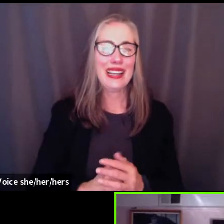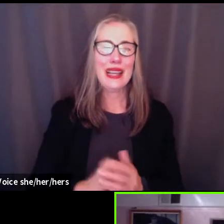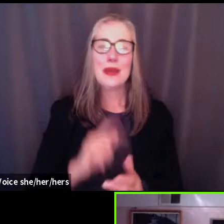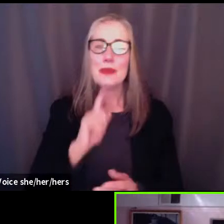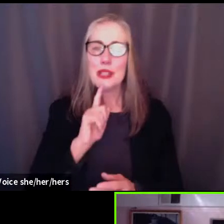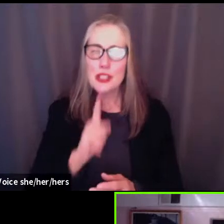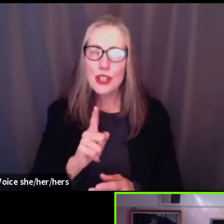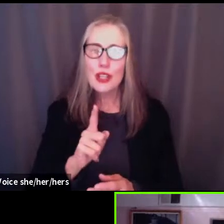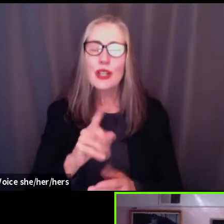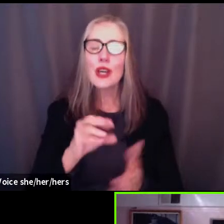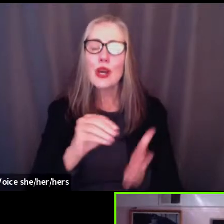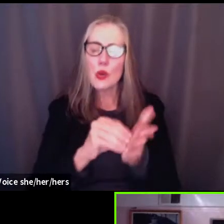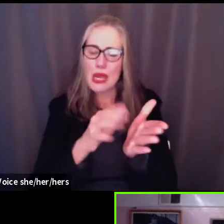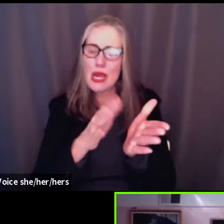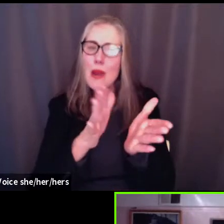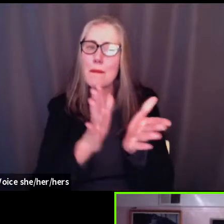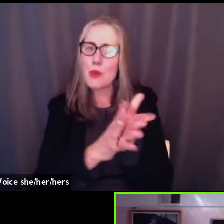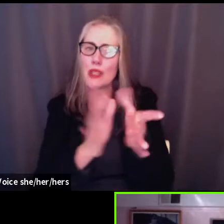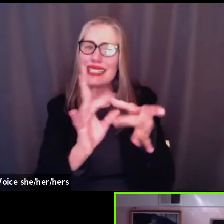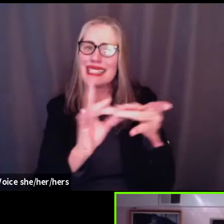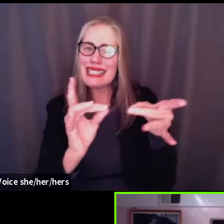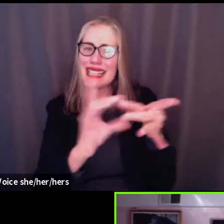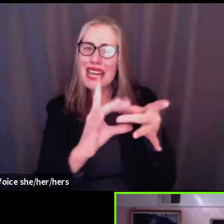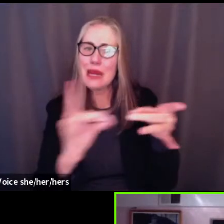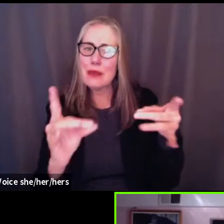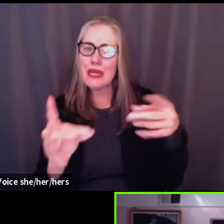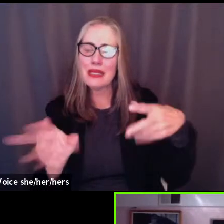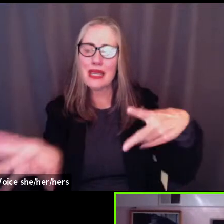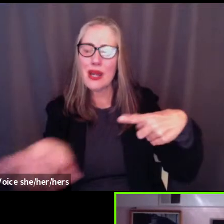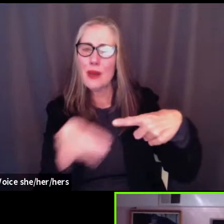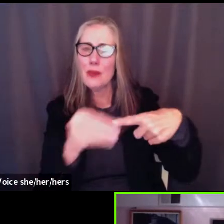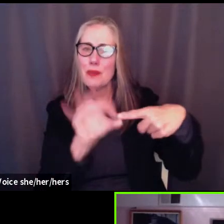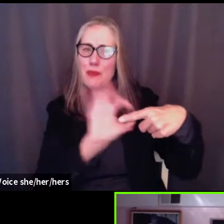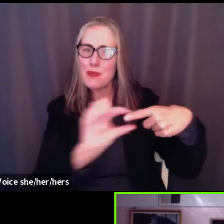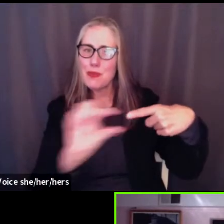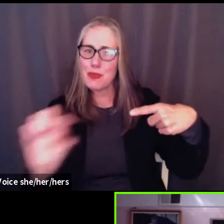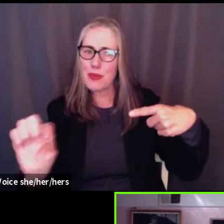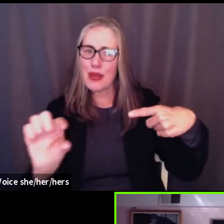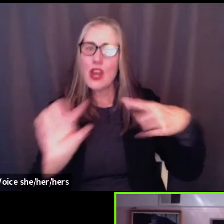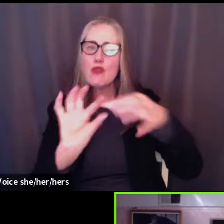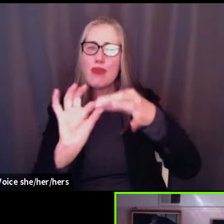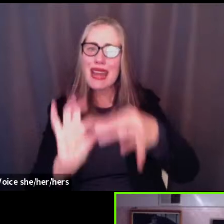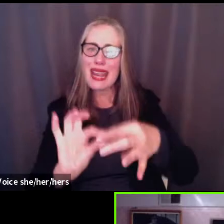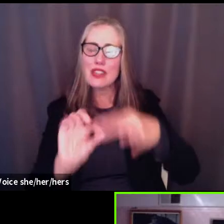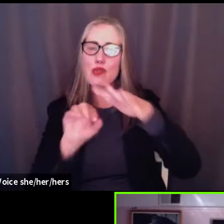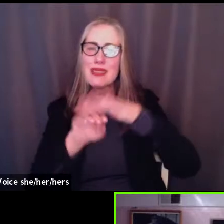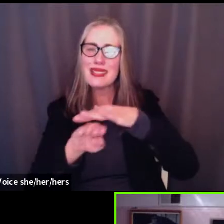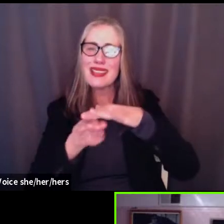do put a statement about accessibility and